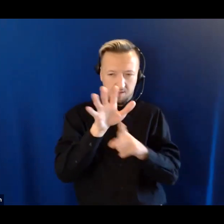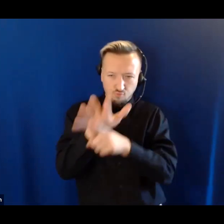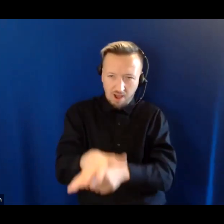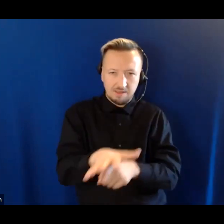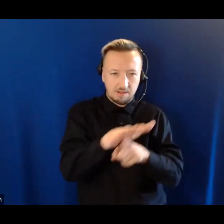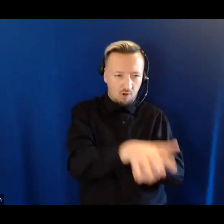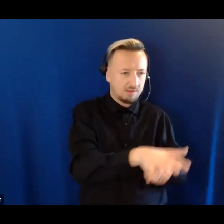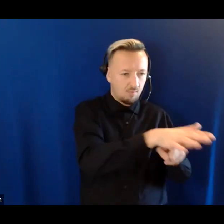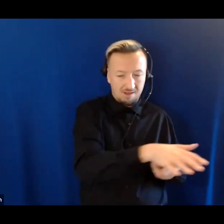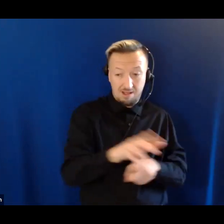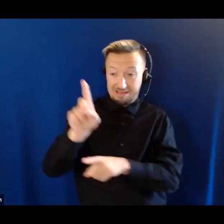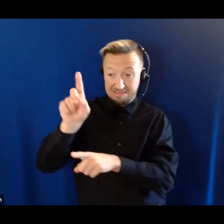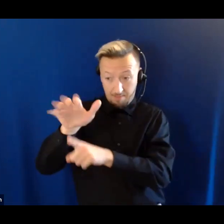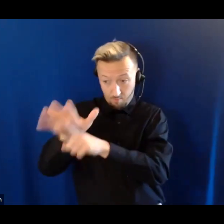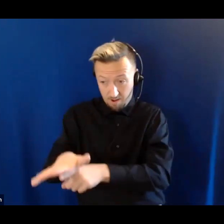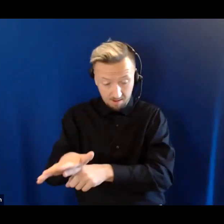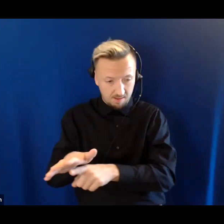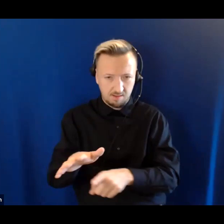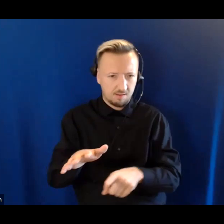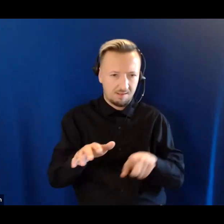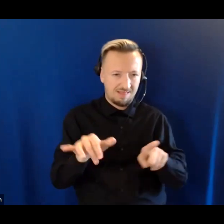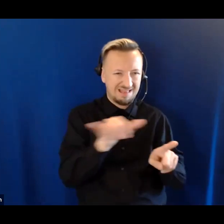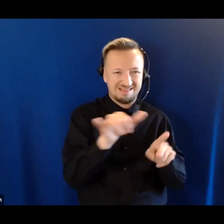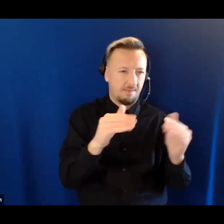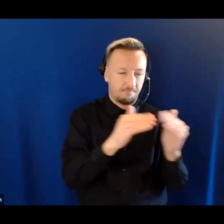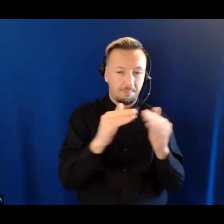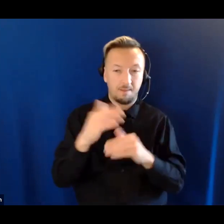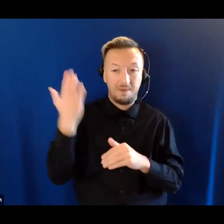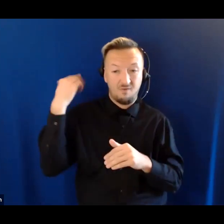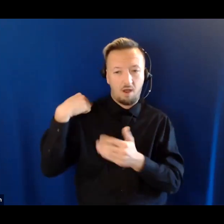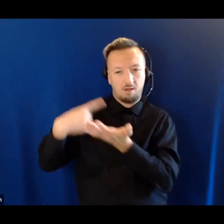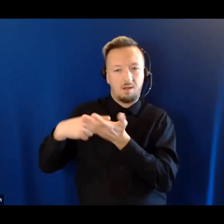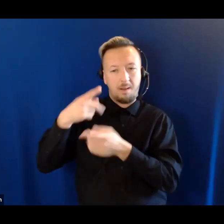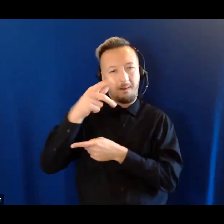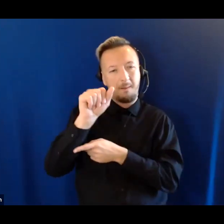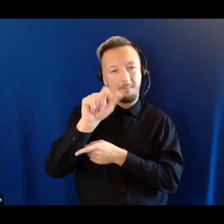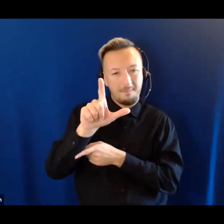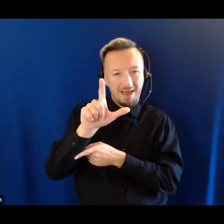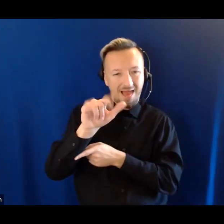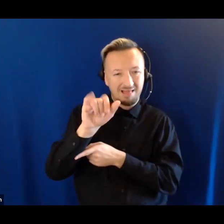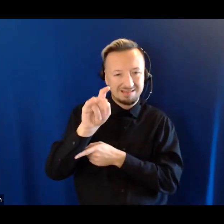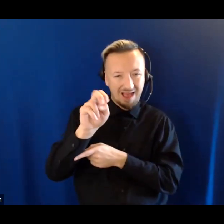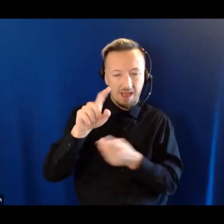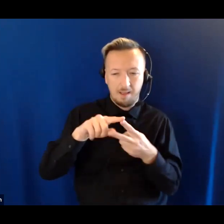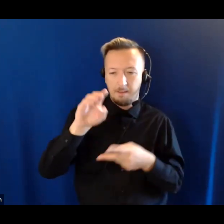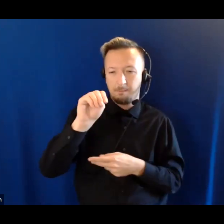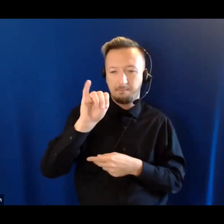people all over the world, really. So I mentioned Palestine earlier. I'm thinking about Myanmar right now. I'm also